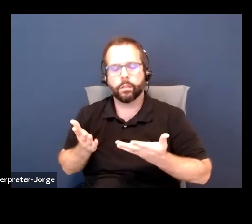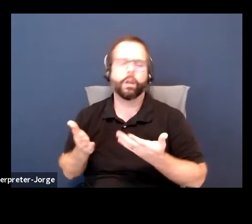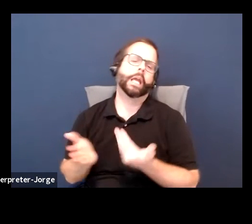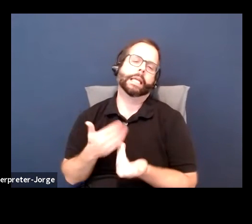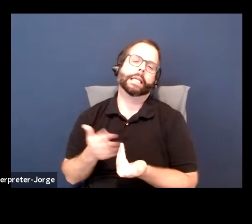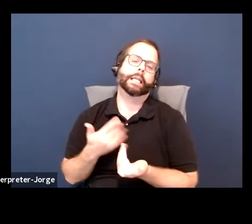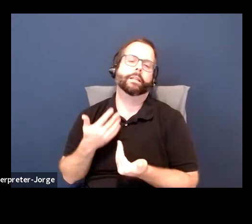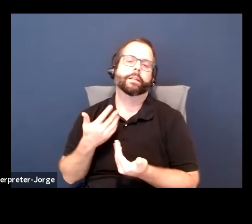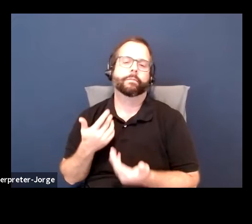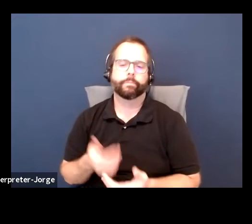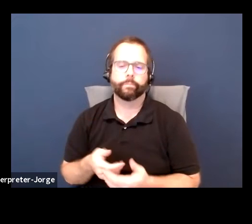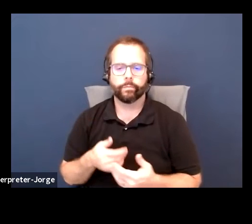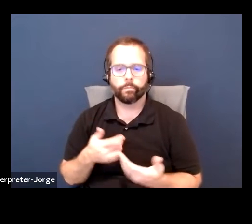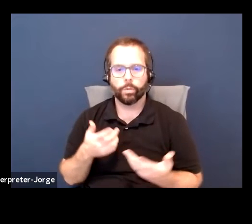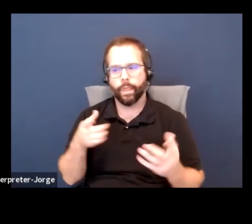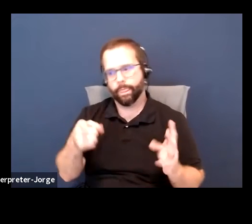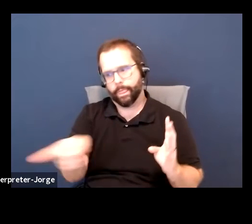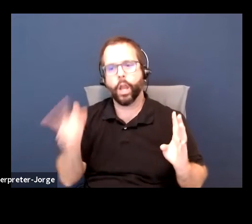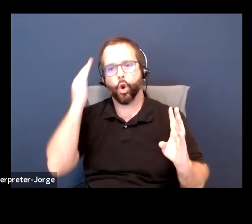care framework.